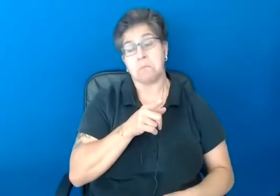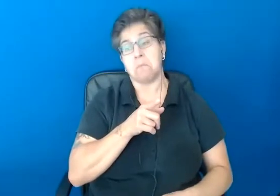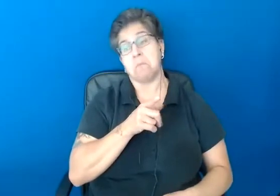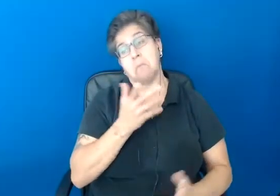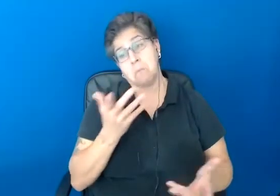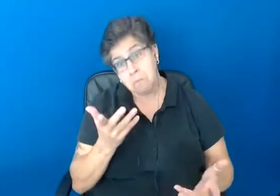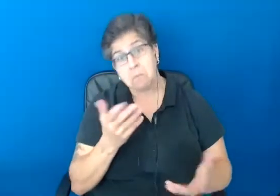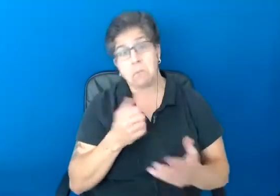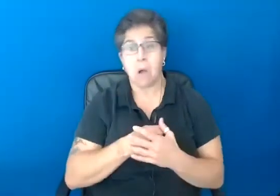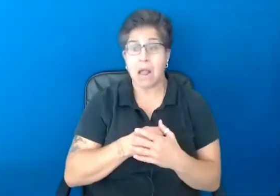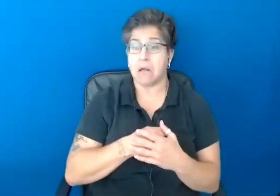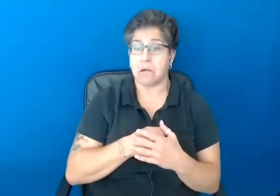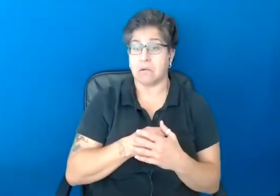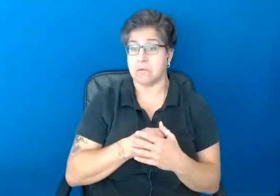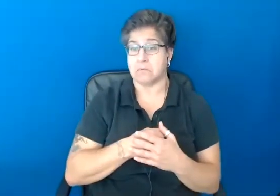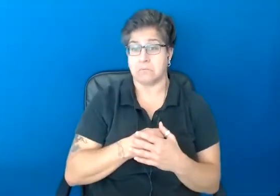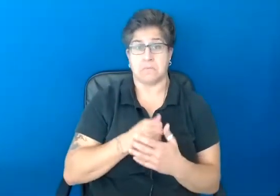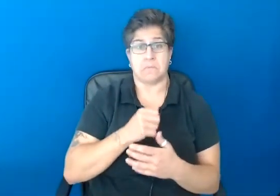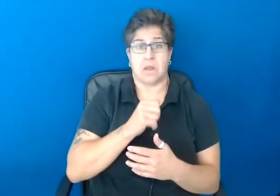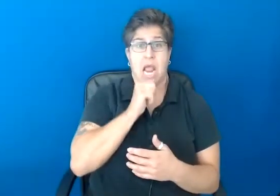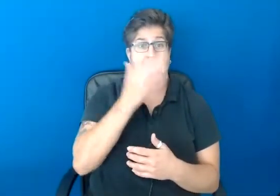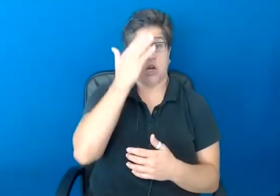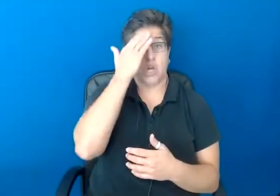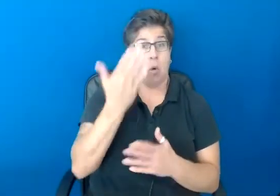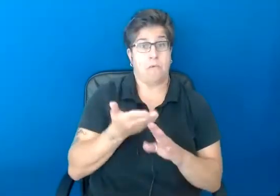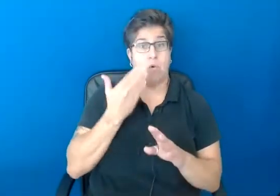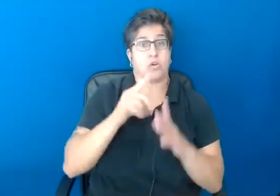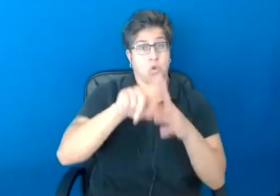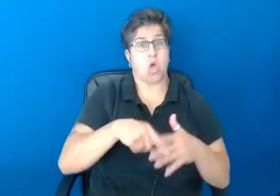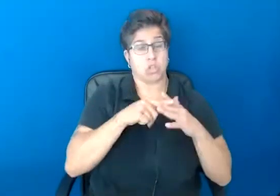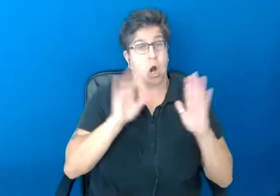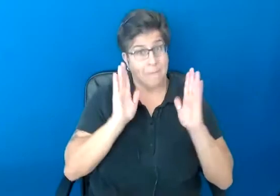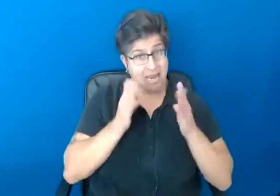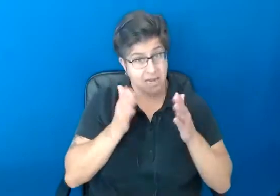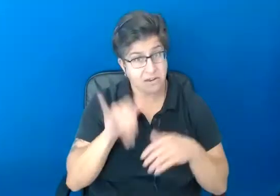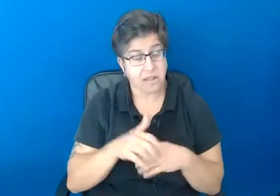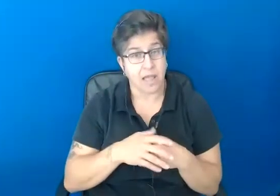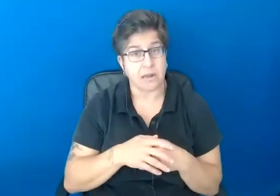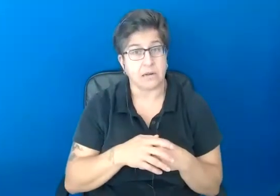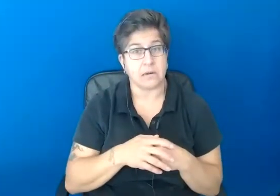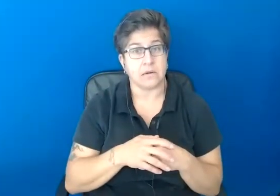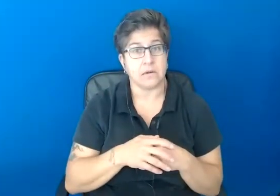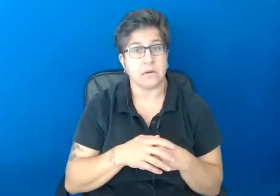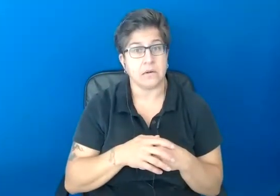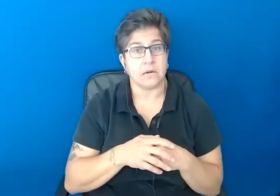just an opportunity, I think. I mean, we're always handed opportunities. Oftentimes,